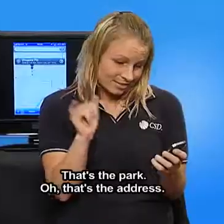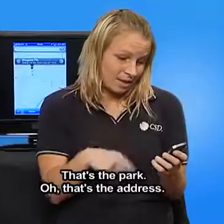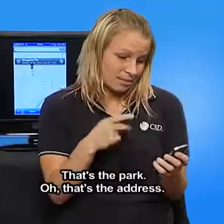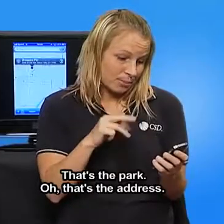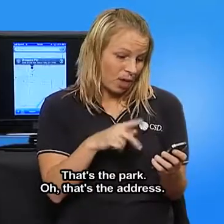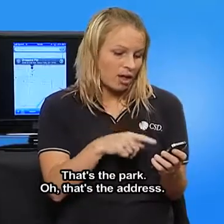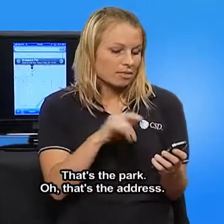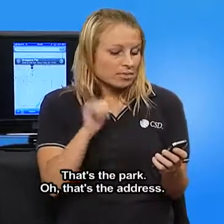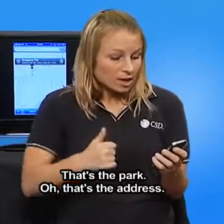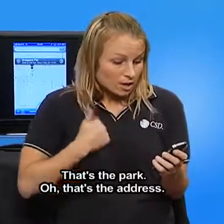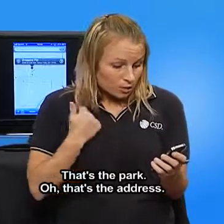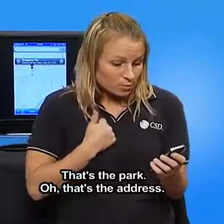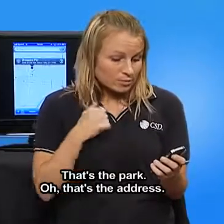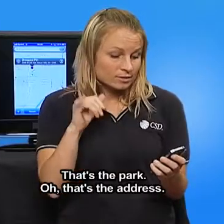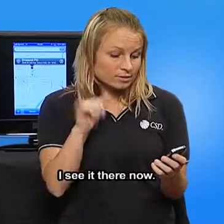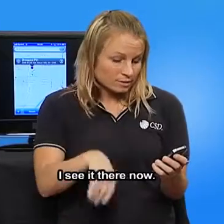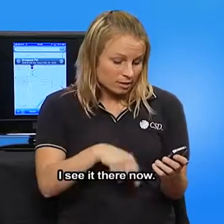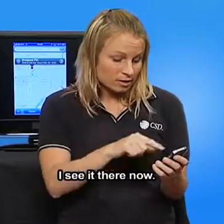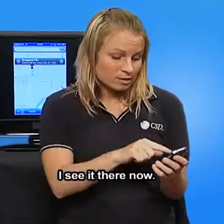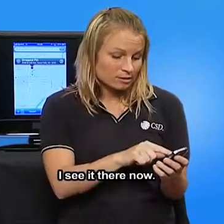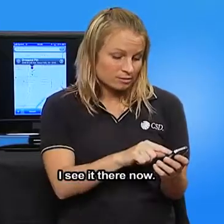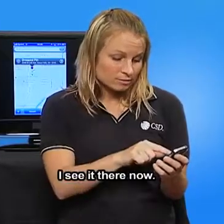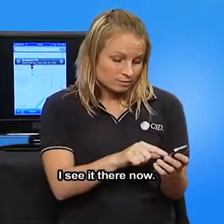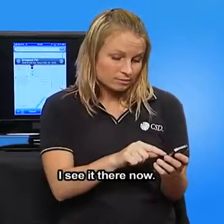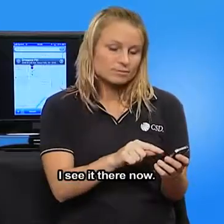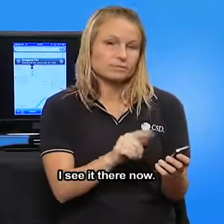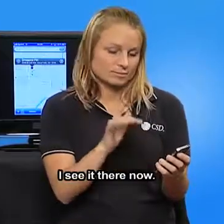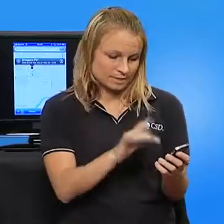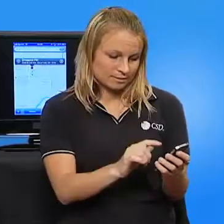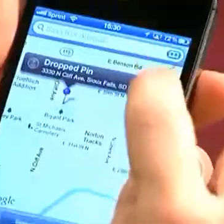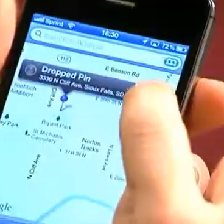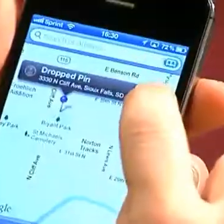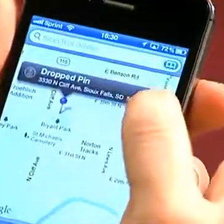That's the park. Oh, that's the address. I see it there now.